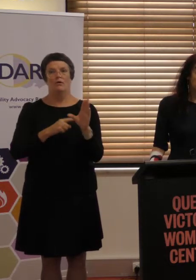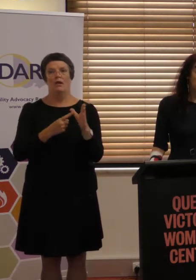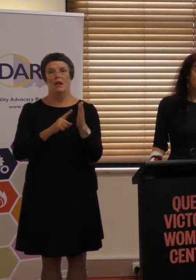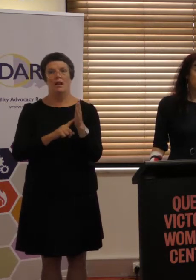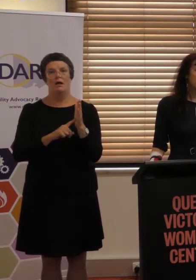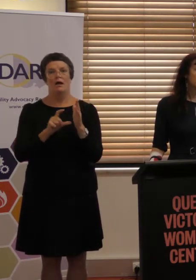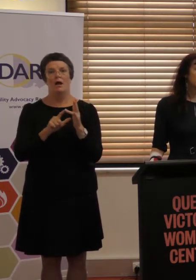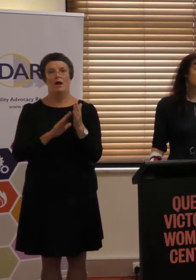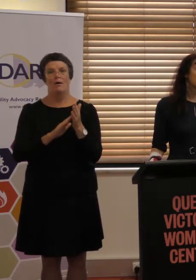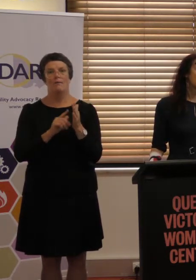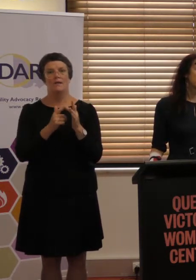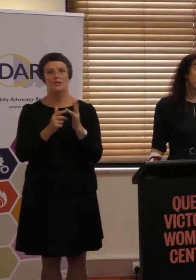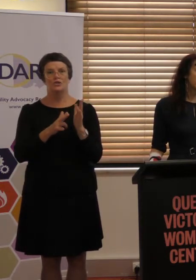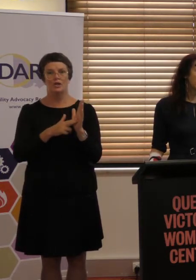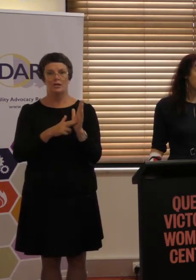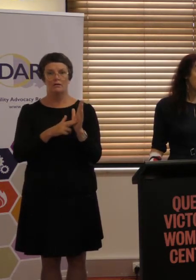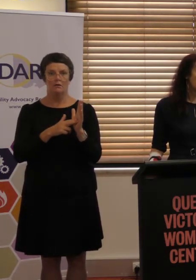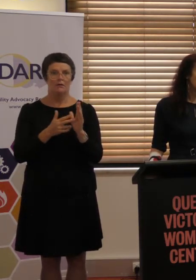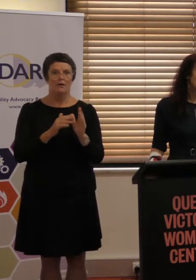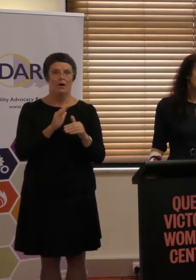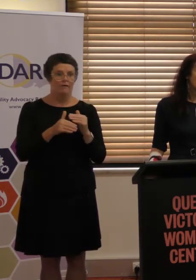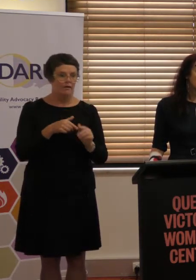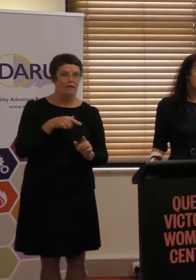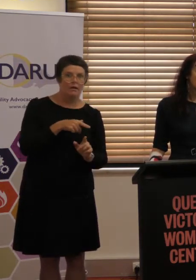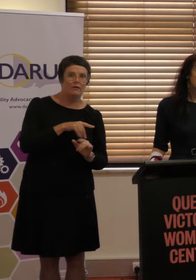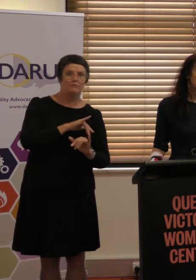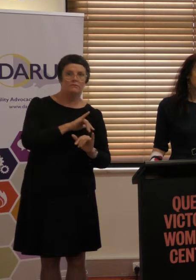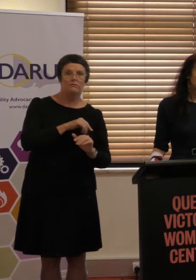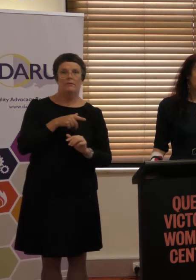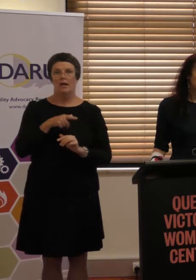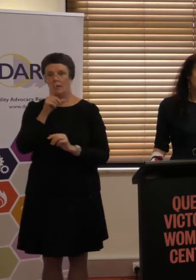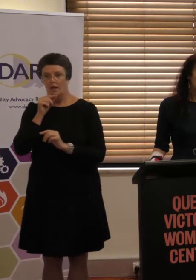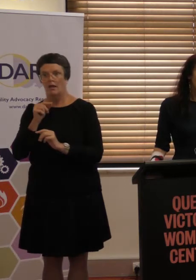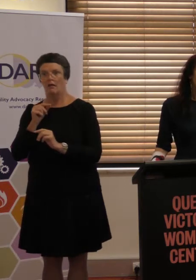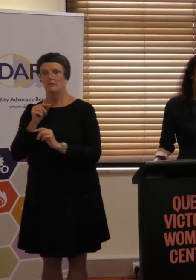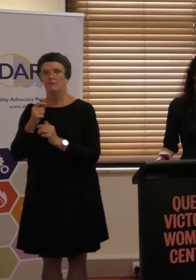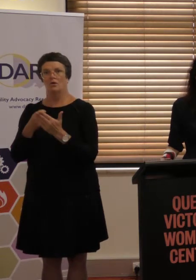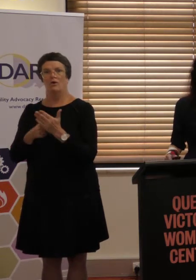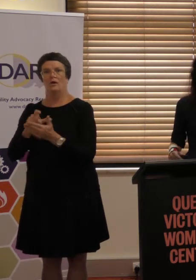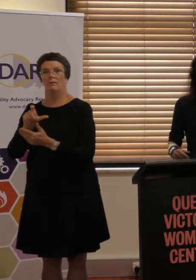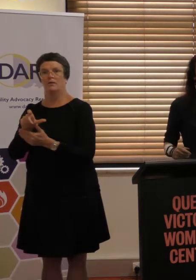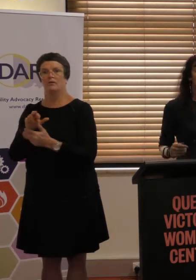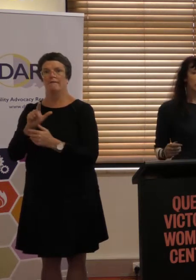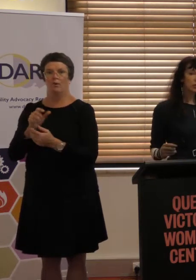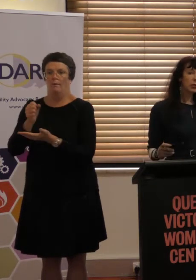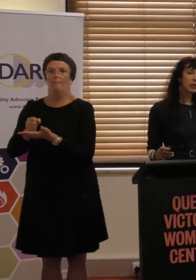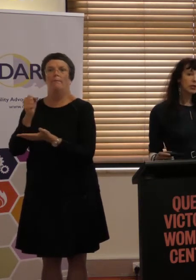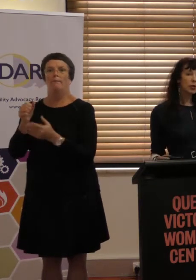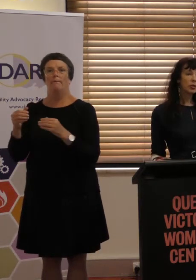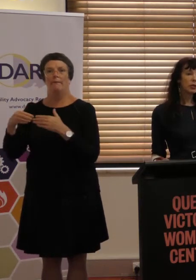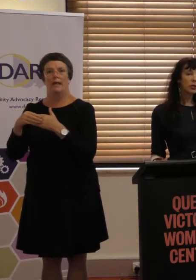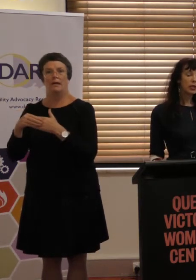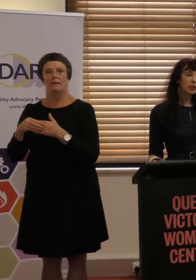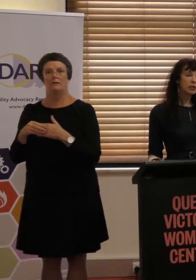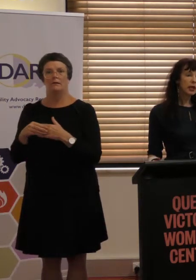disabilities, but we can in terms of banking and child sexual abuse. As usual, people with disabilities